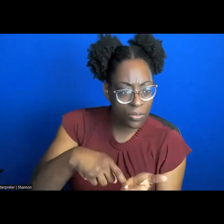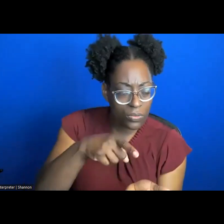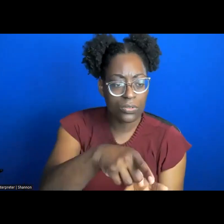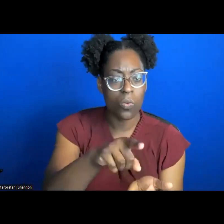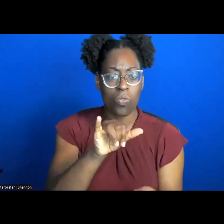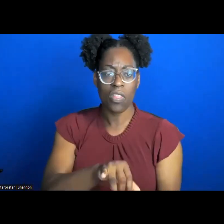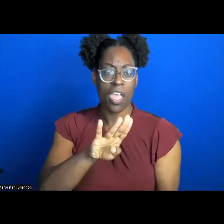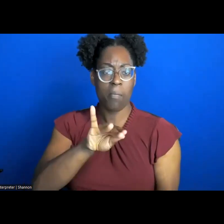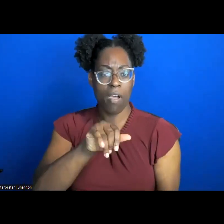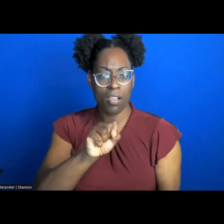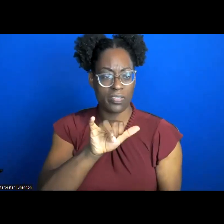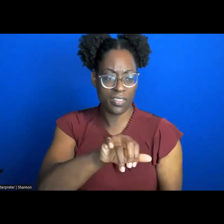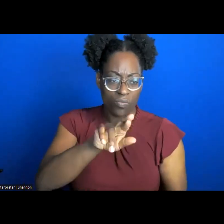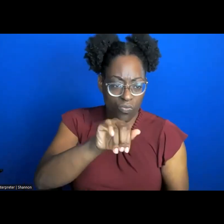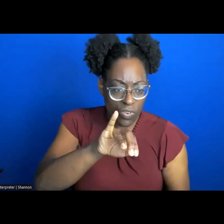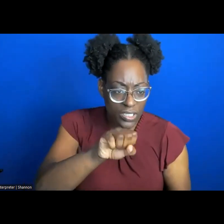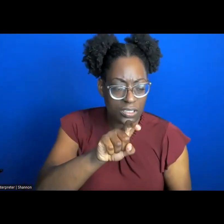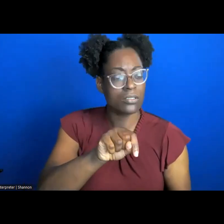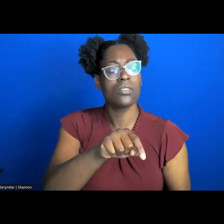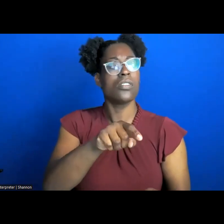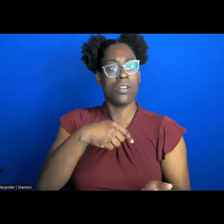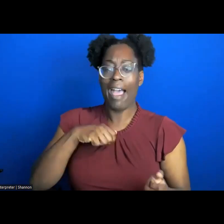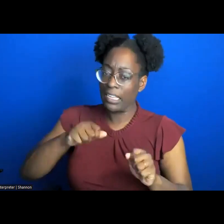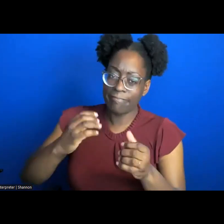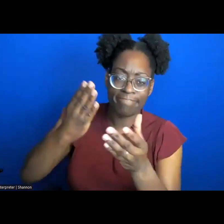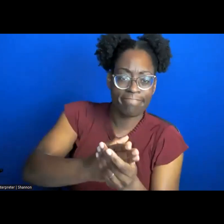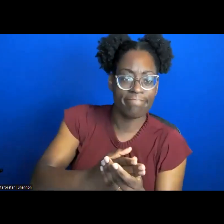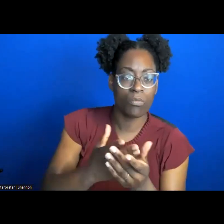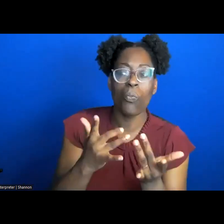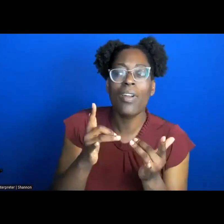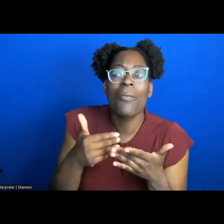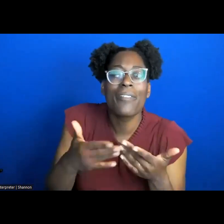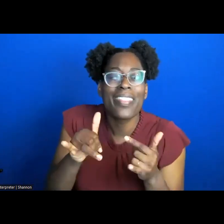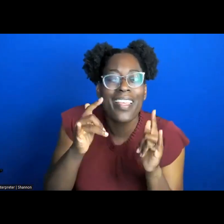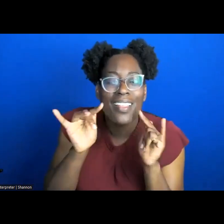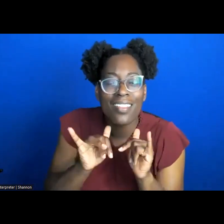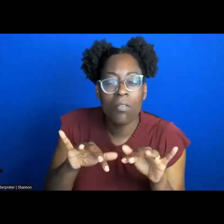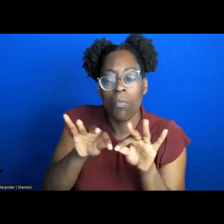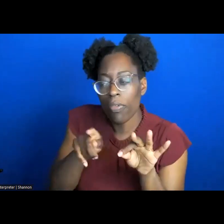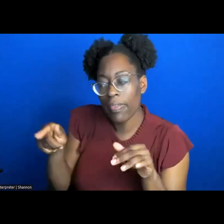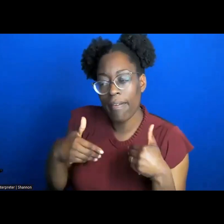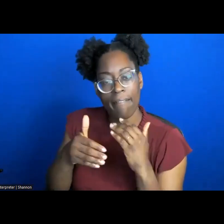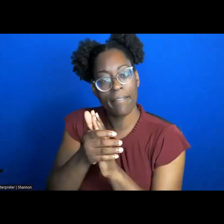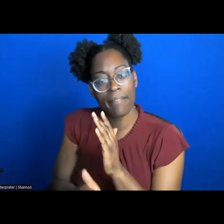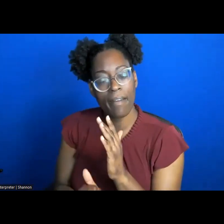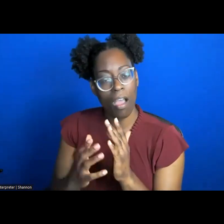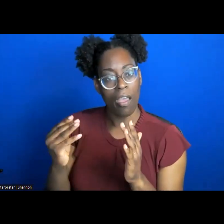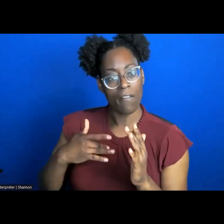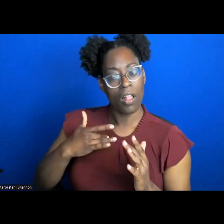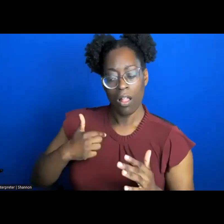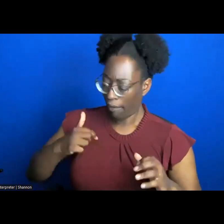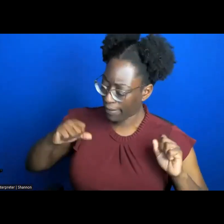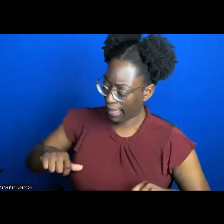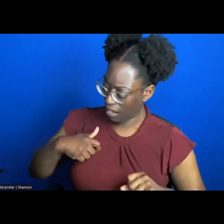in the person? Is it calling out the person? How do we go about it? It takes a willingness to put a child's